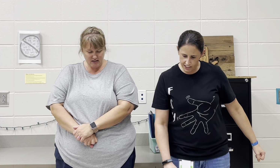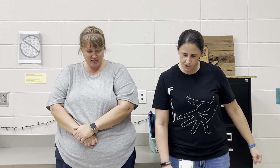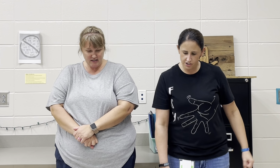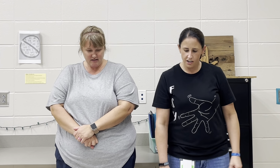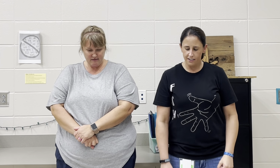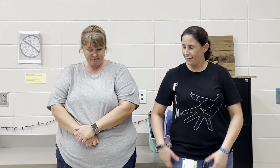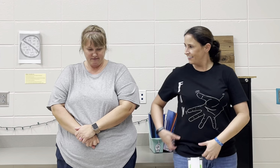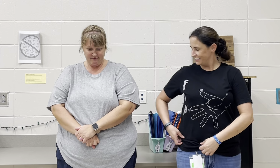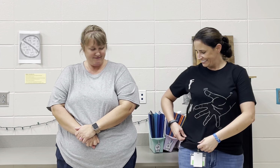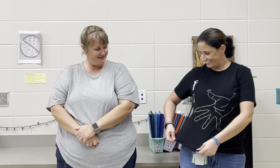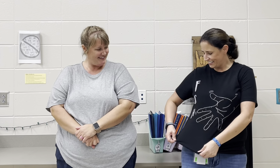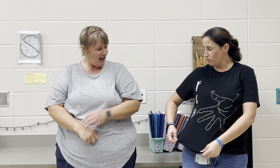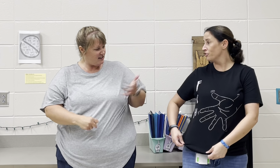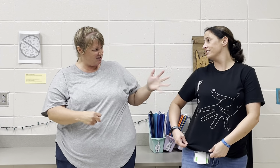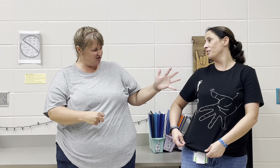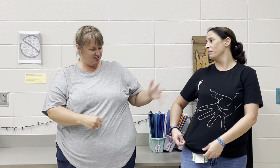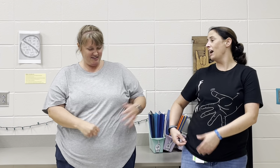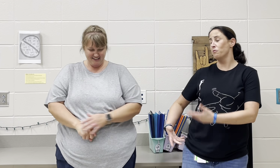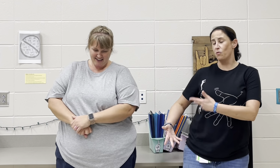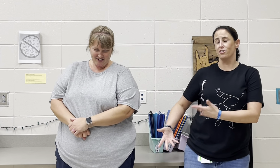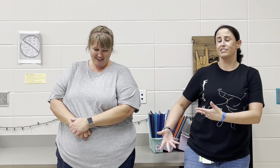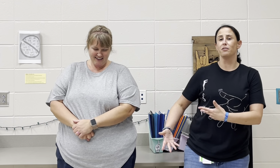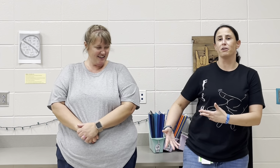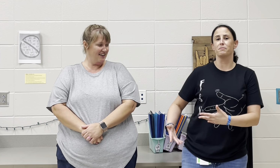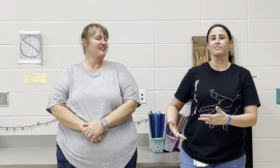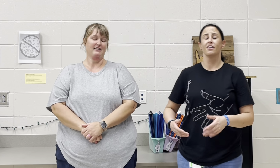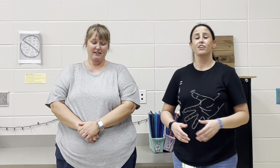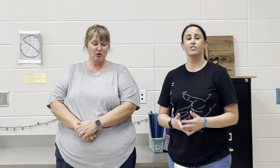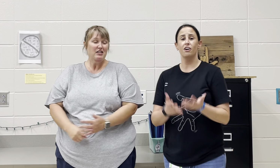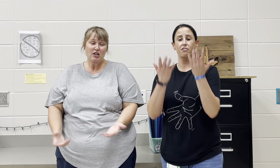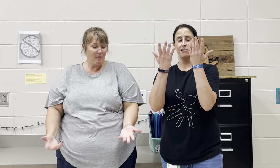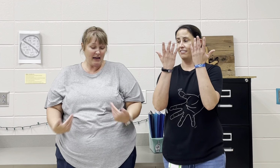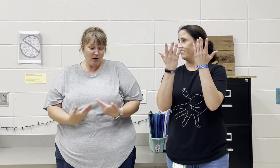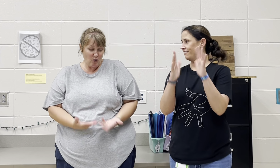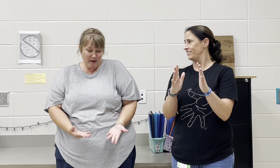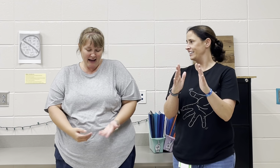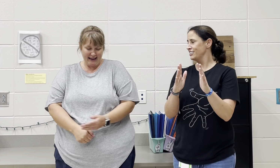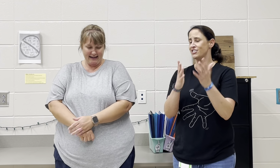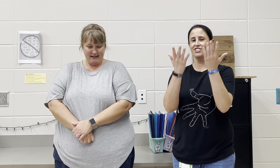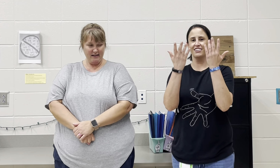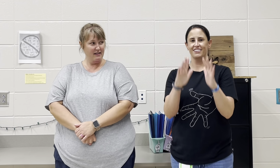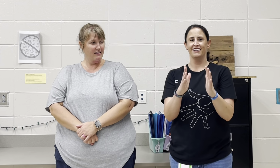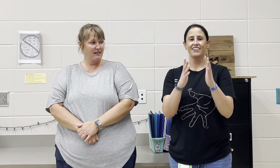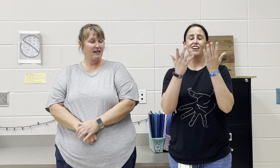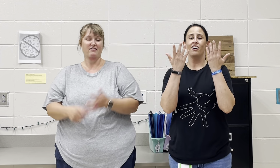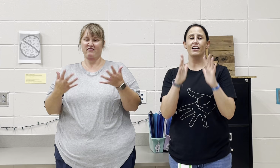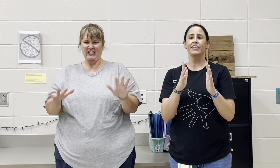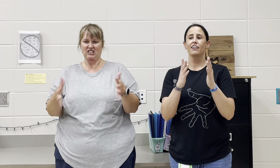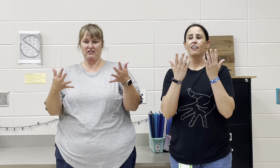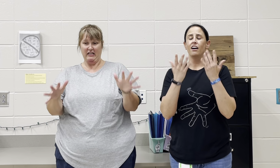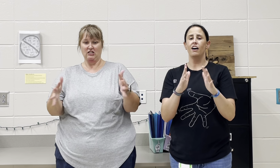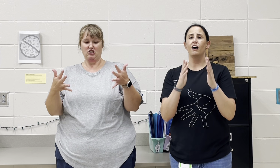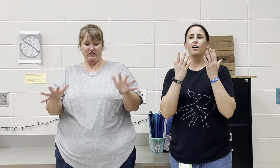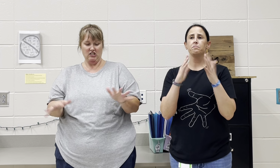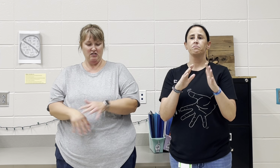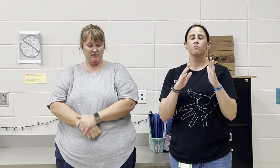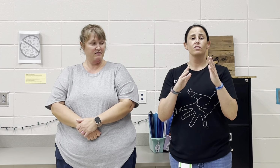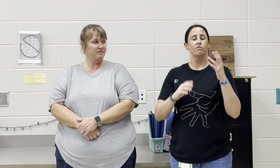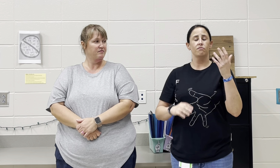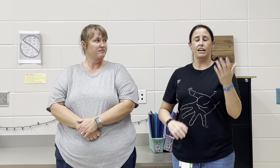Finish. I wore this on purpose. You should have So told me I could have worn my finish. All right. I